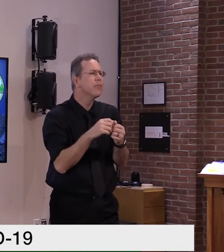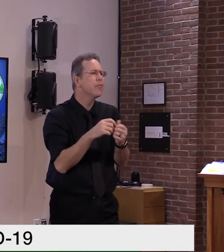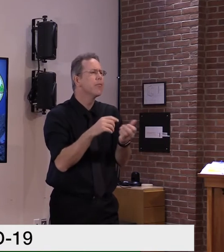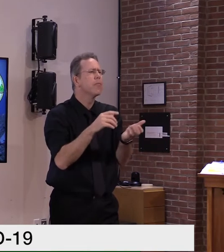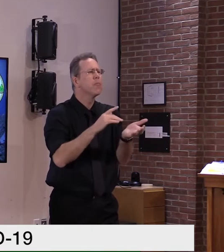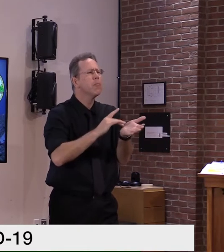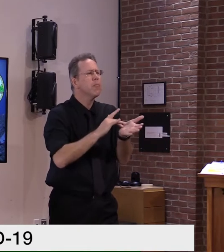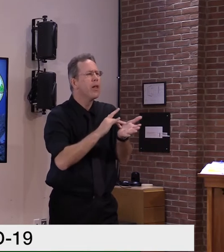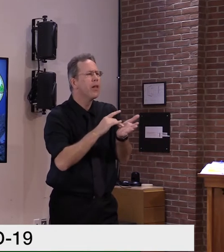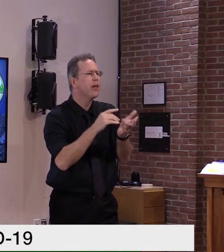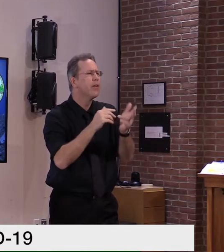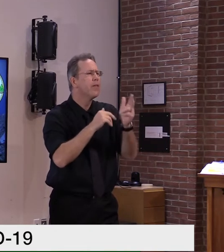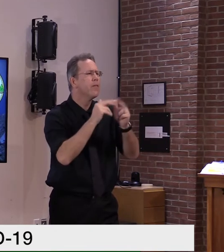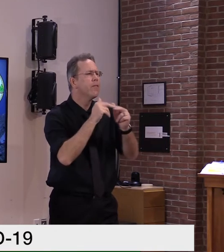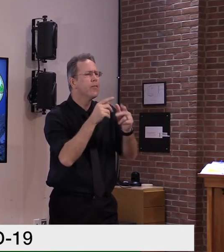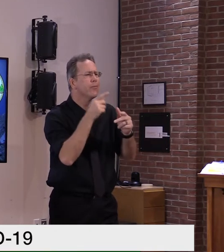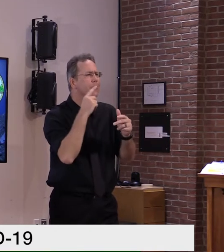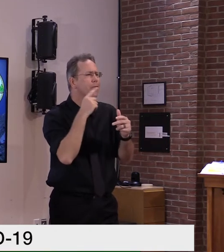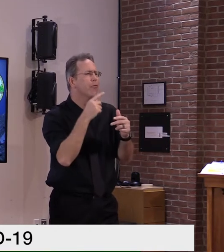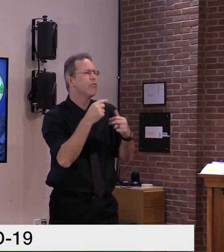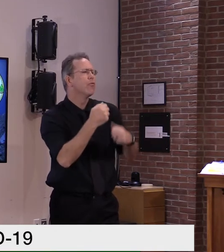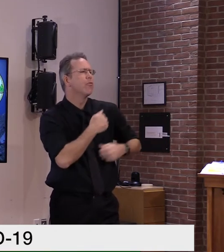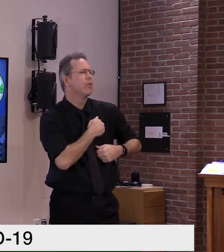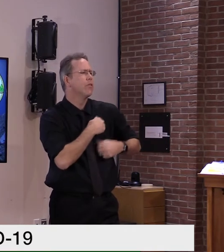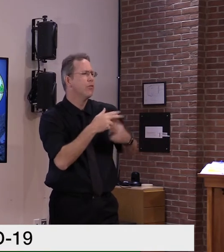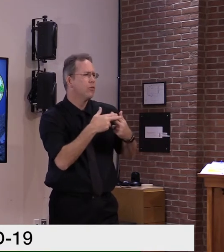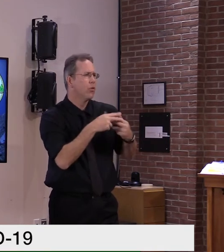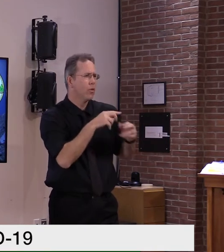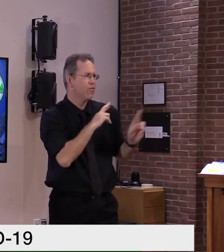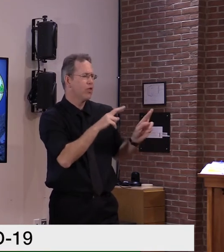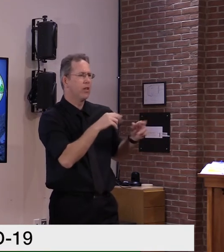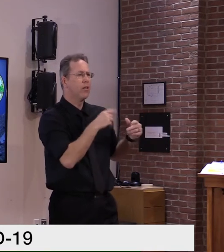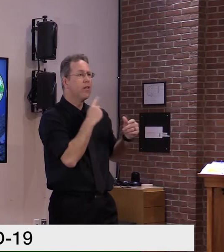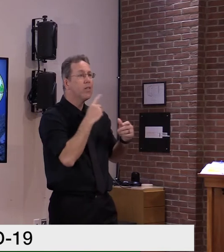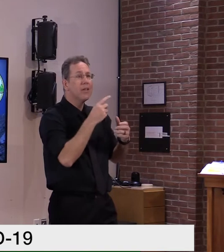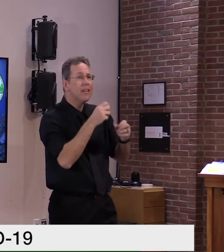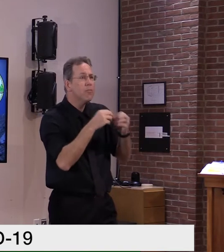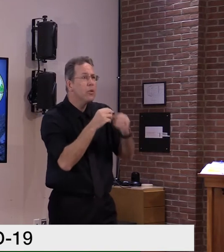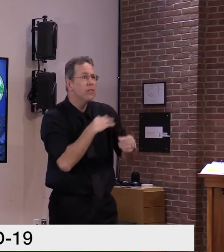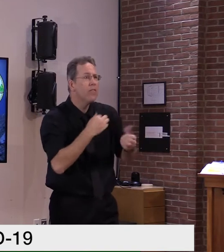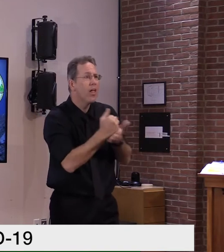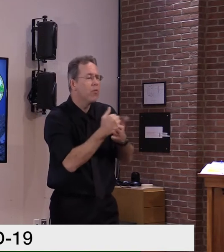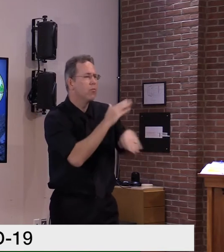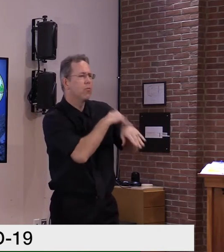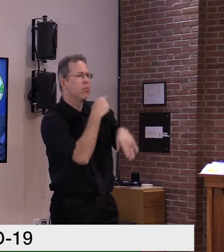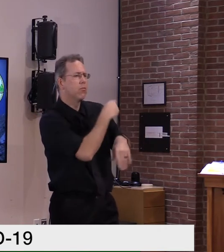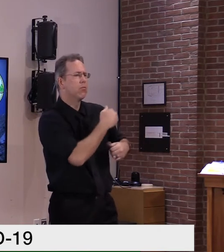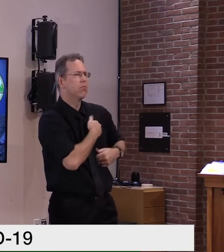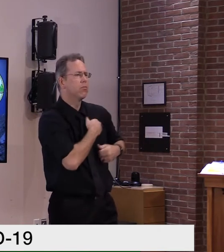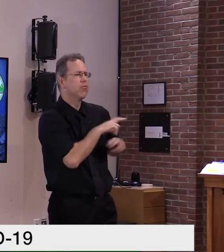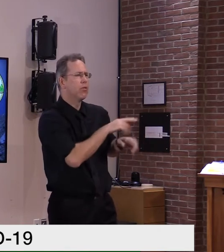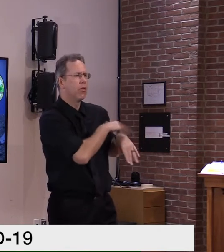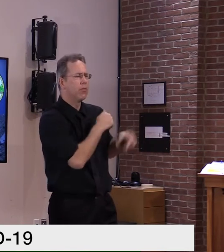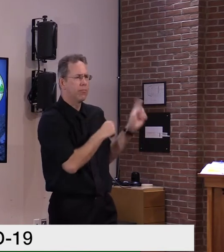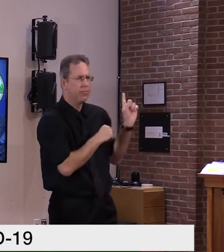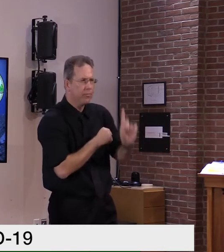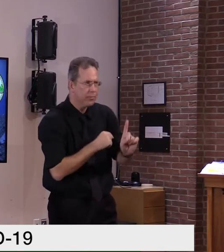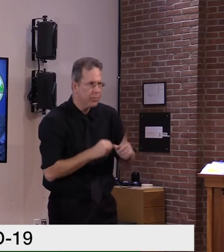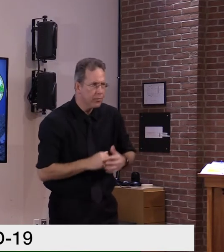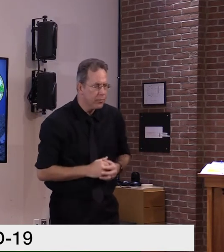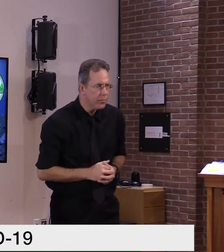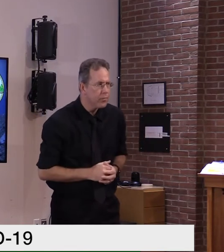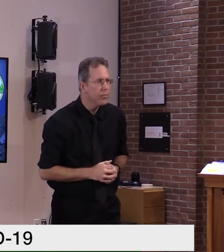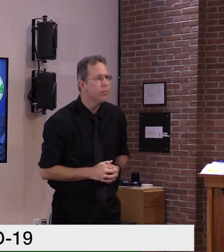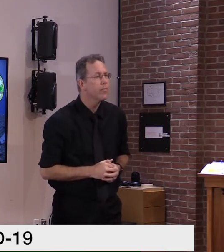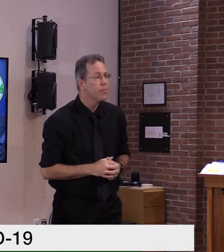that we've had. But where we've found the critical time period is the 24 to 48 hour period. After that, the facility seems